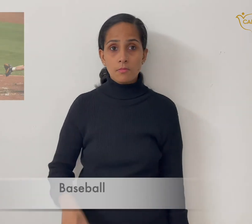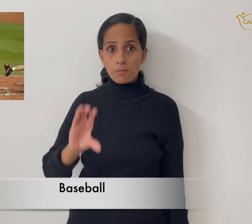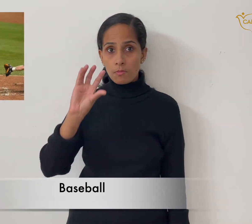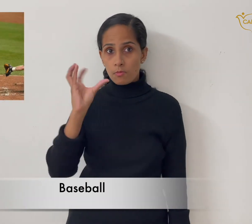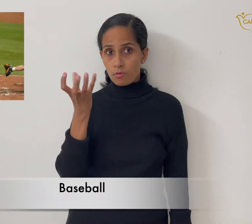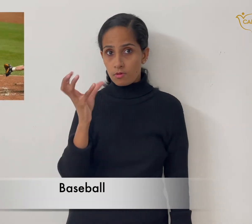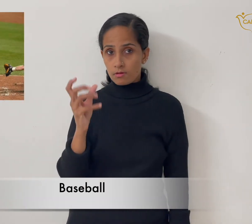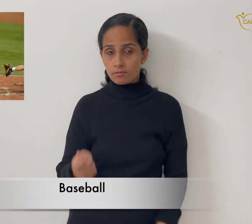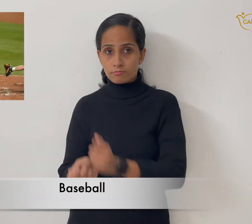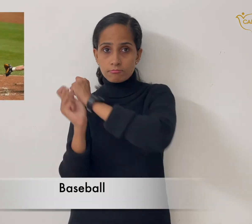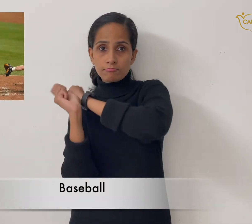baseball.